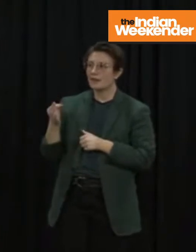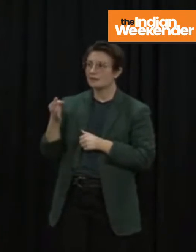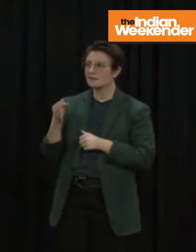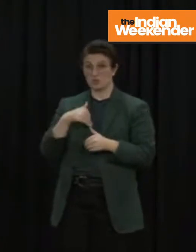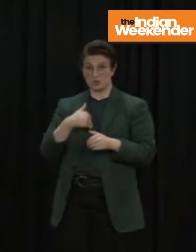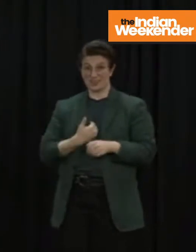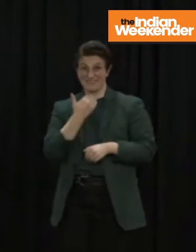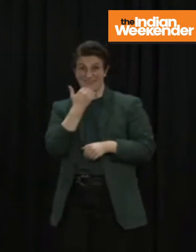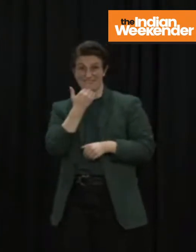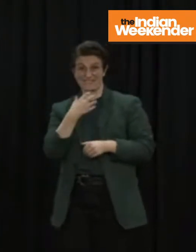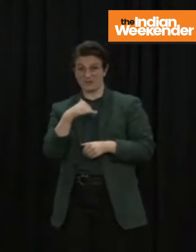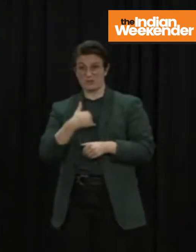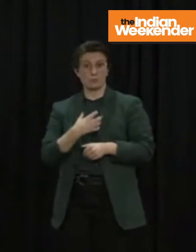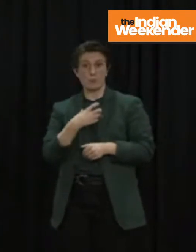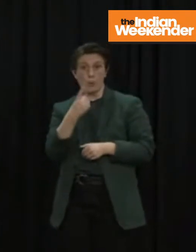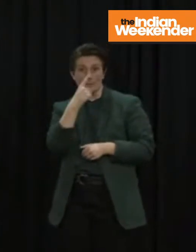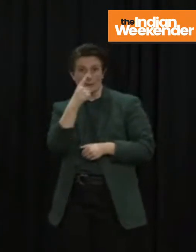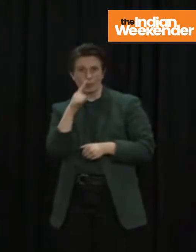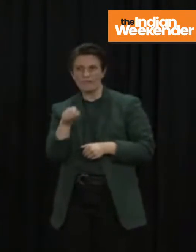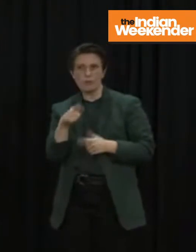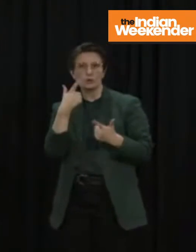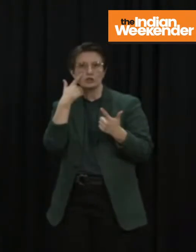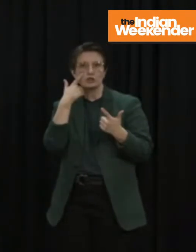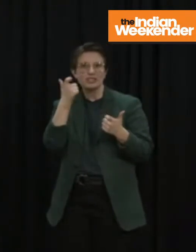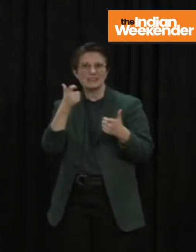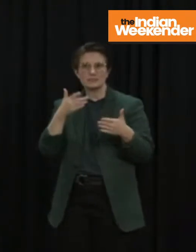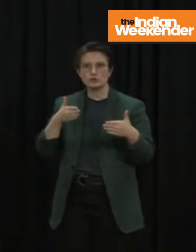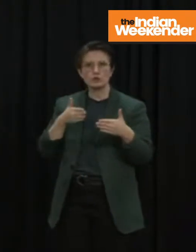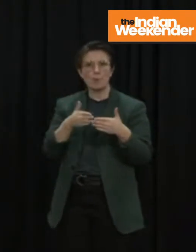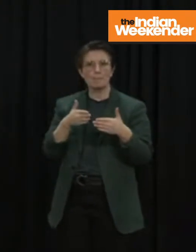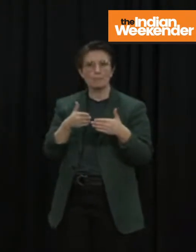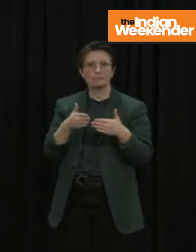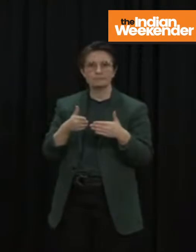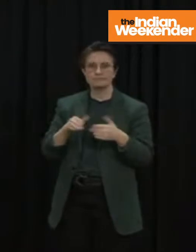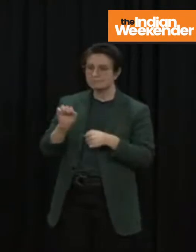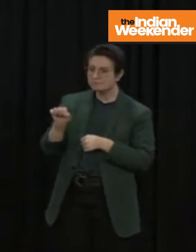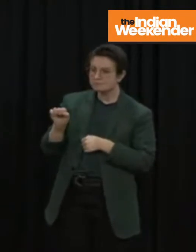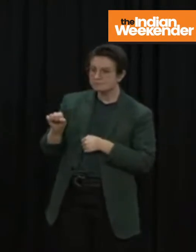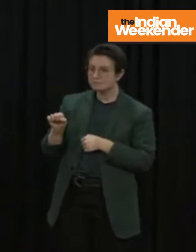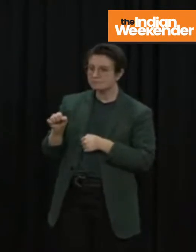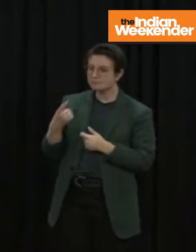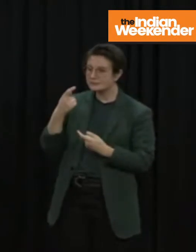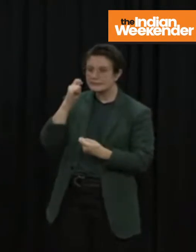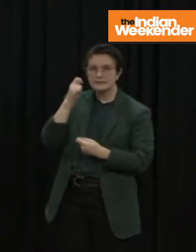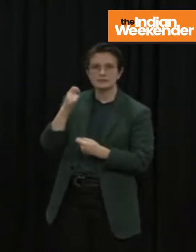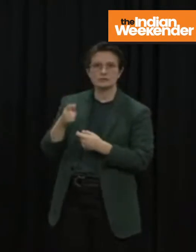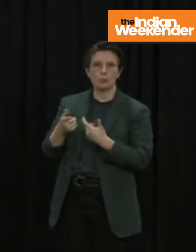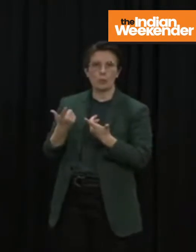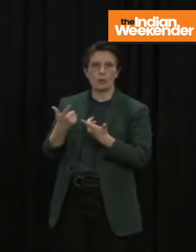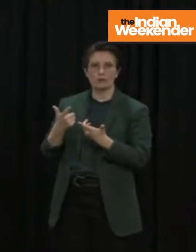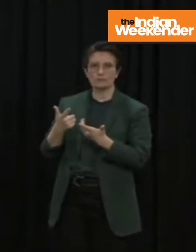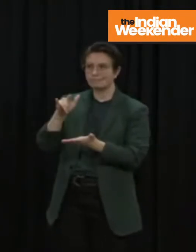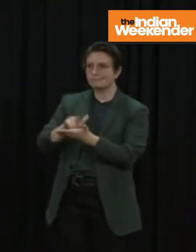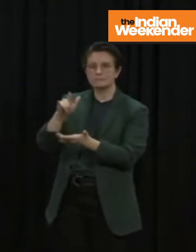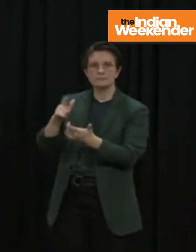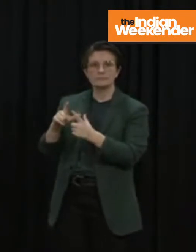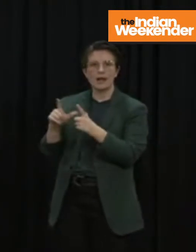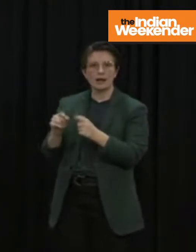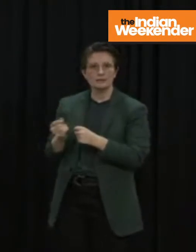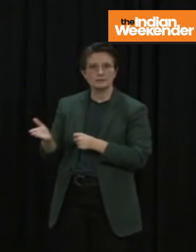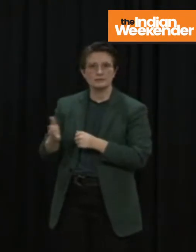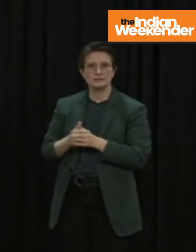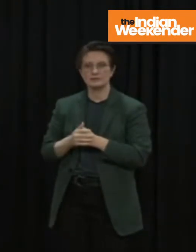the police and for the Commissioner of Police, but the feedback that we've had from them is that they wouldn't be able to resource a road block on every single